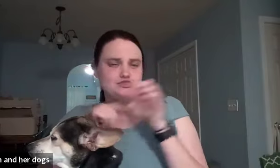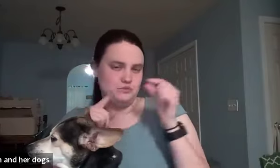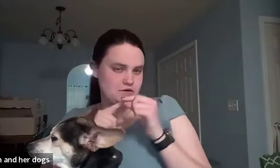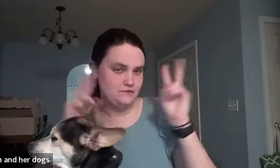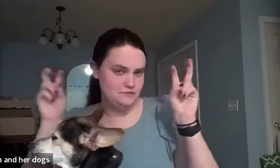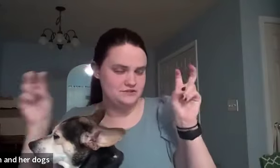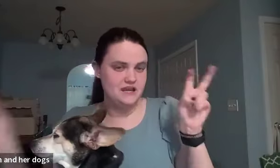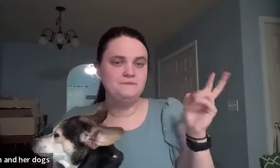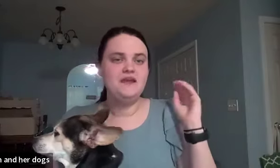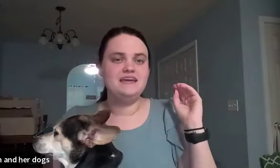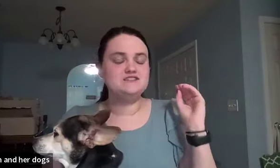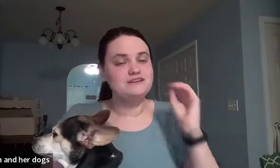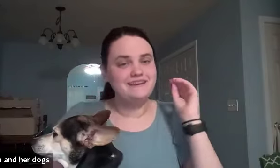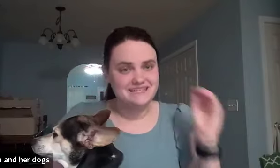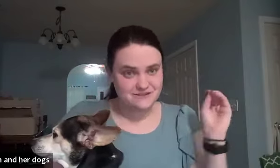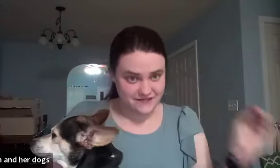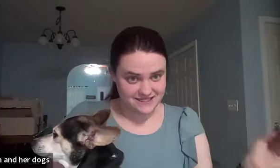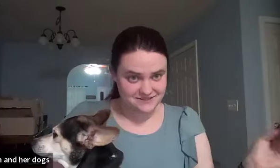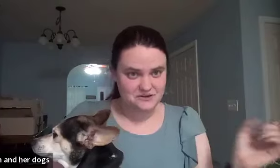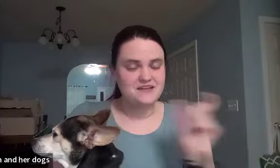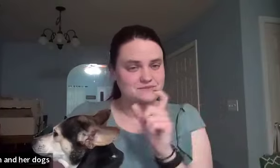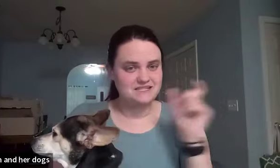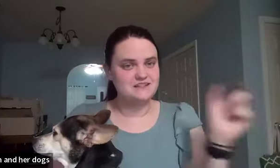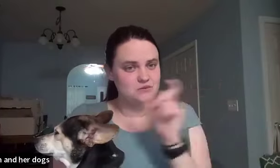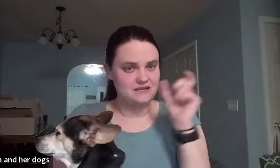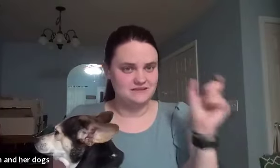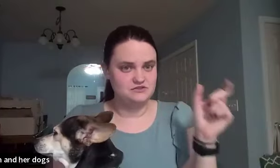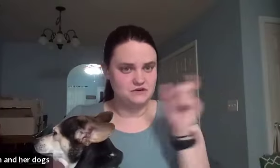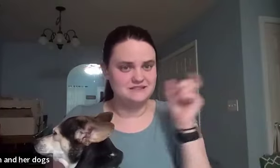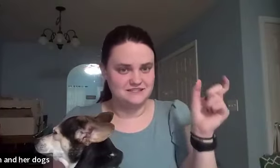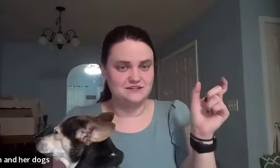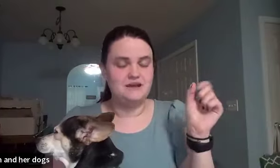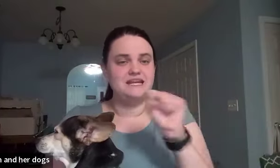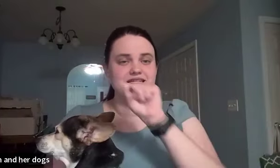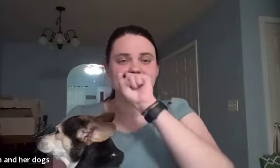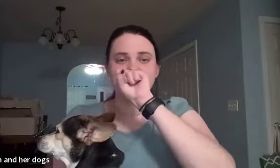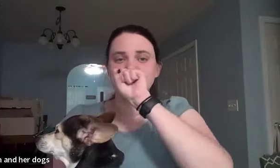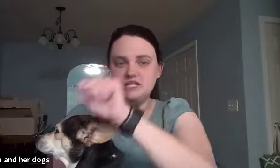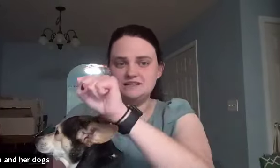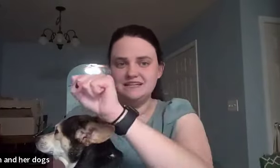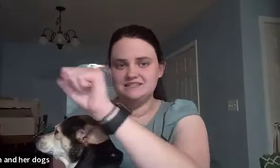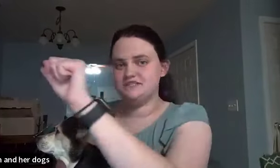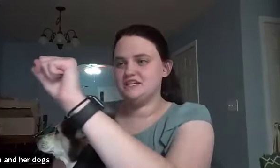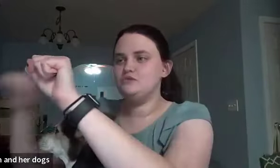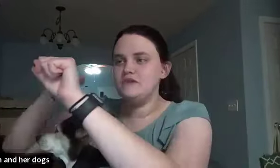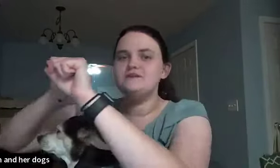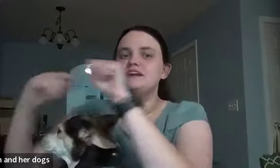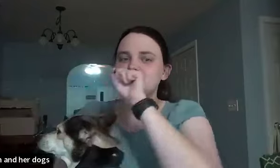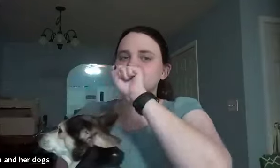English word for it per se. It's called a kiss fist. Okay. That's basically what it translates to. And it is kiss fist. Like you literally